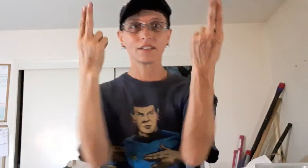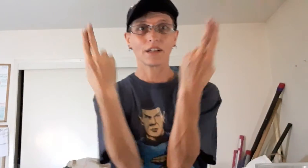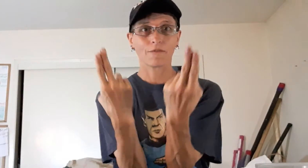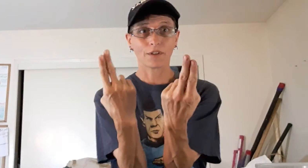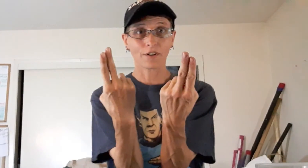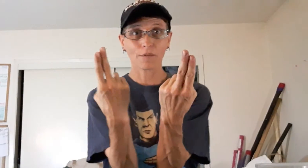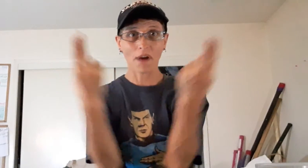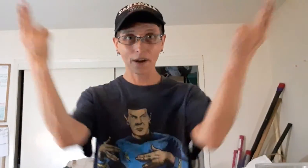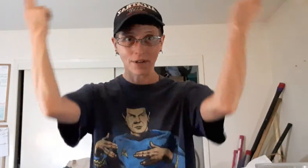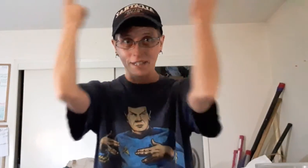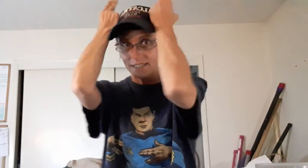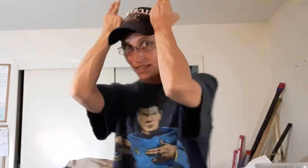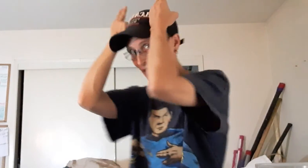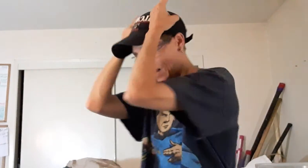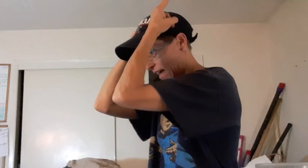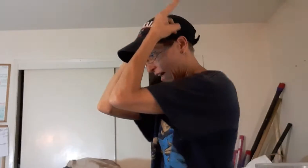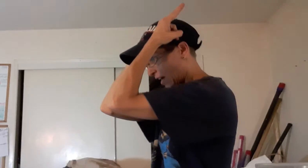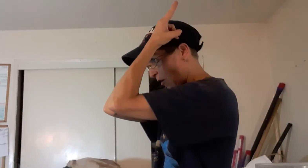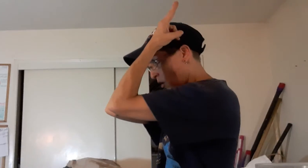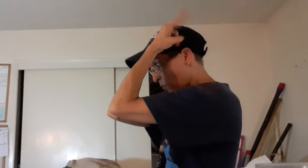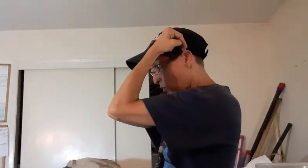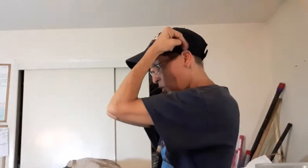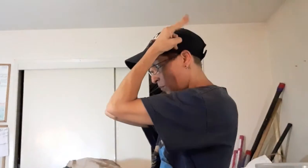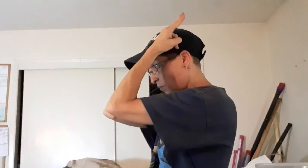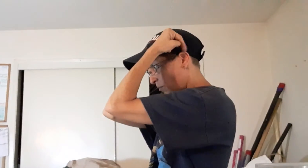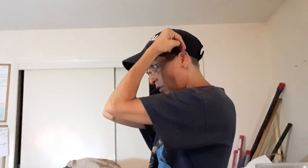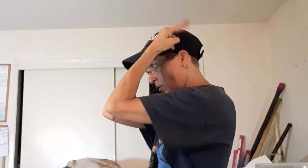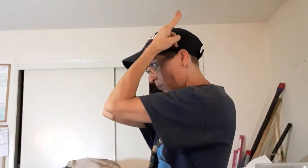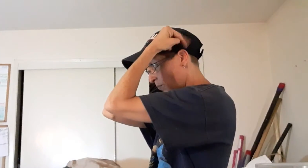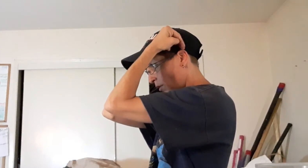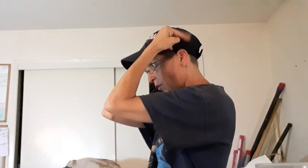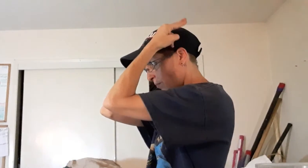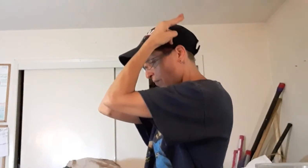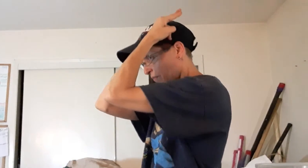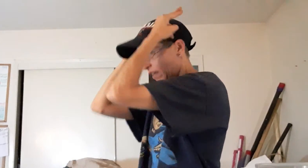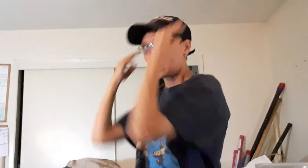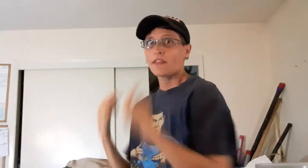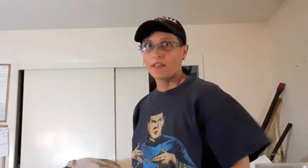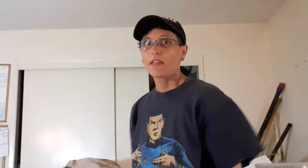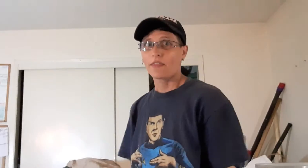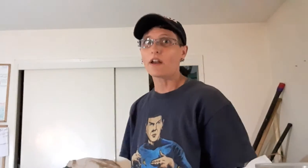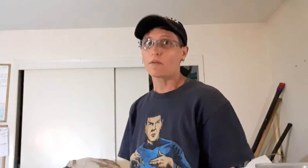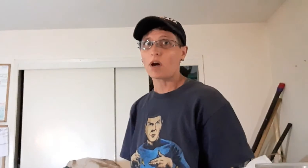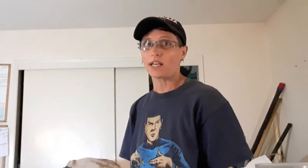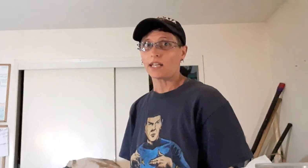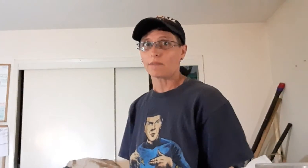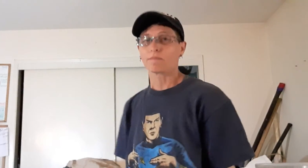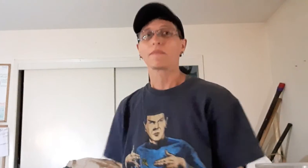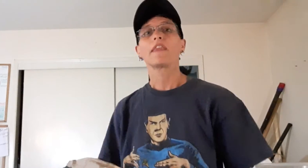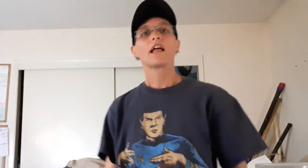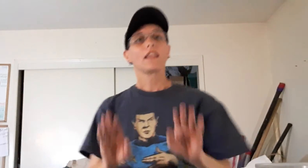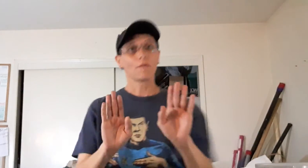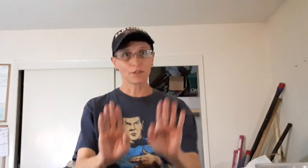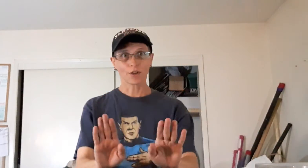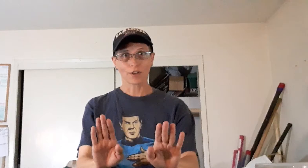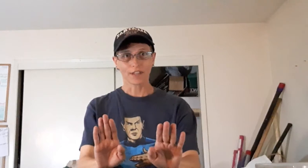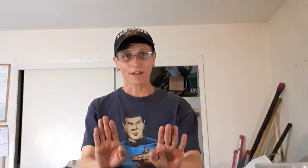If we turn them backwards and go bloop, bloop, bloop, they're a bunny. Let me show you the